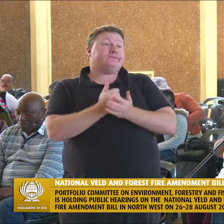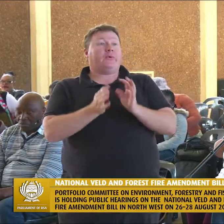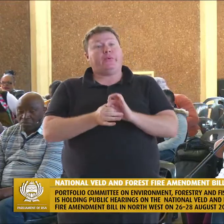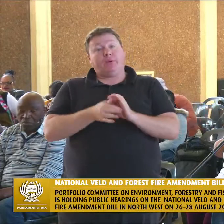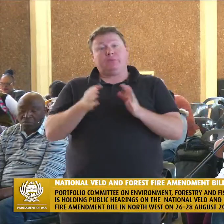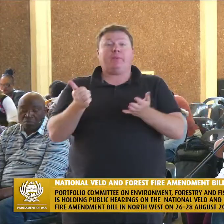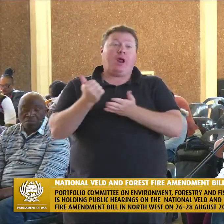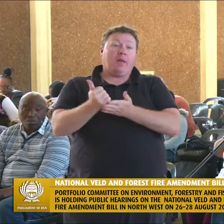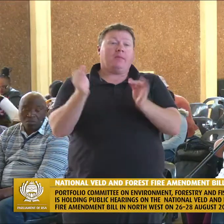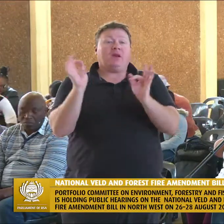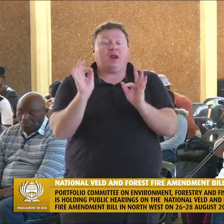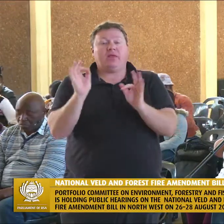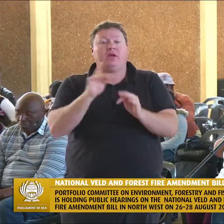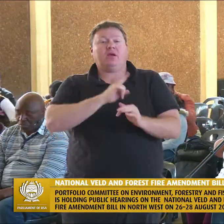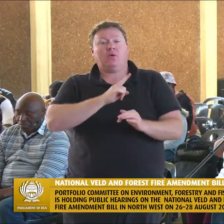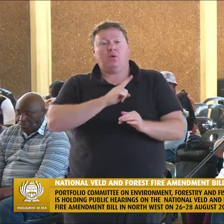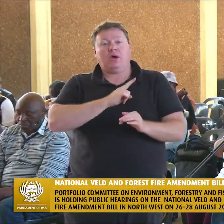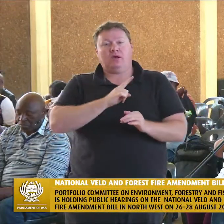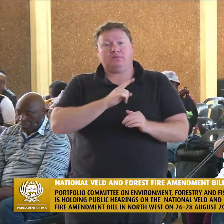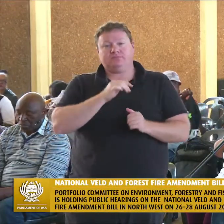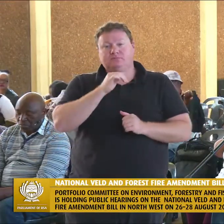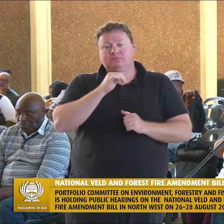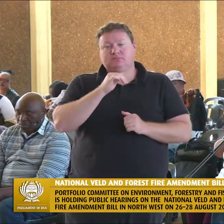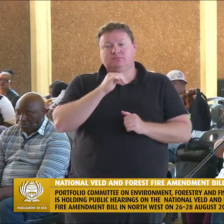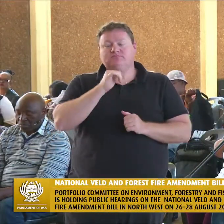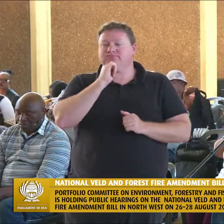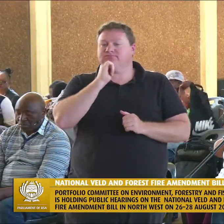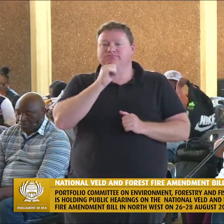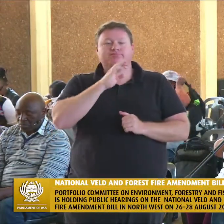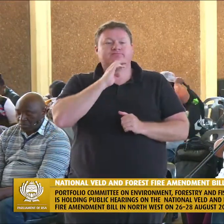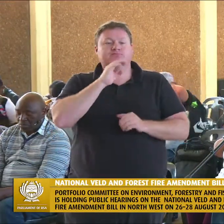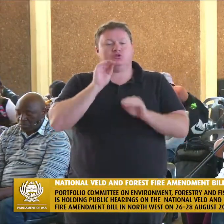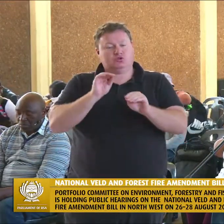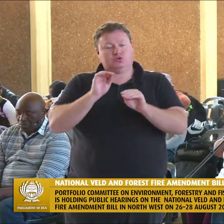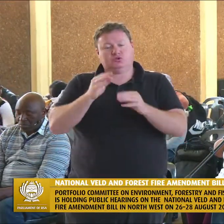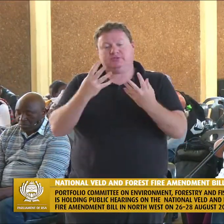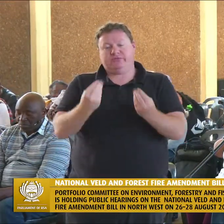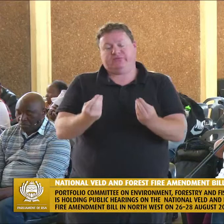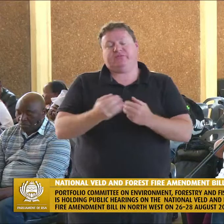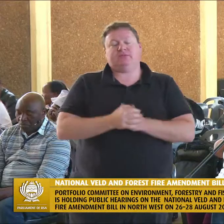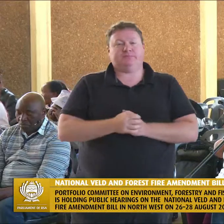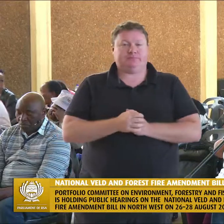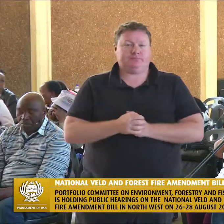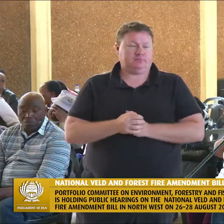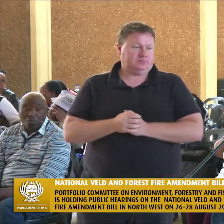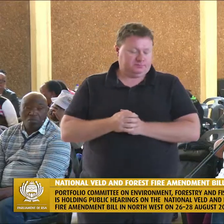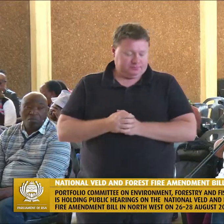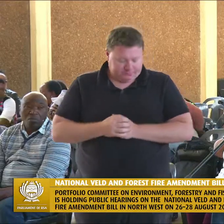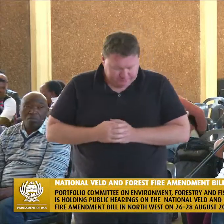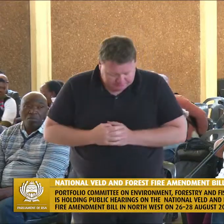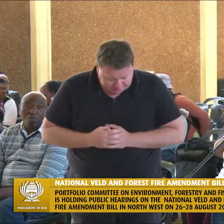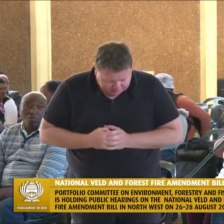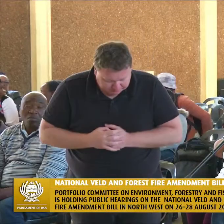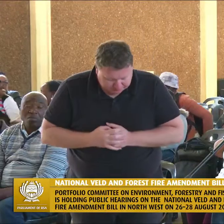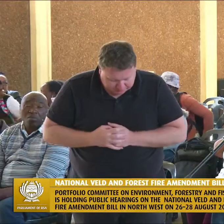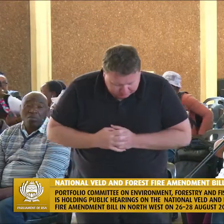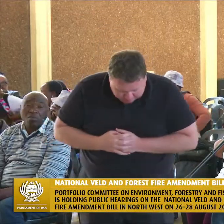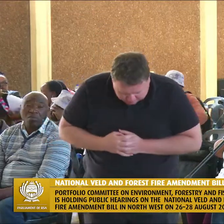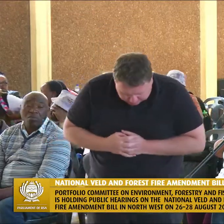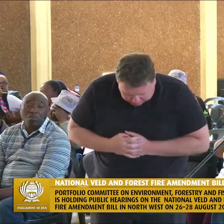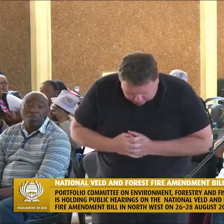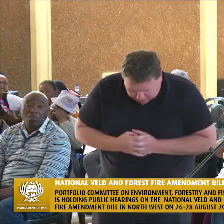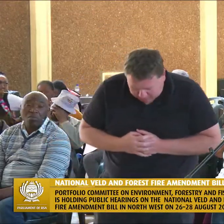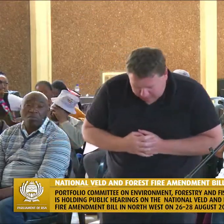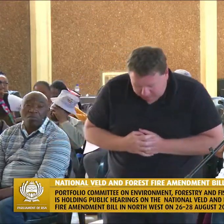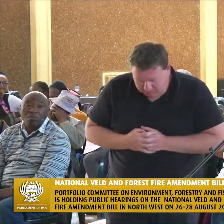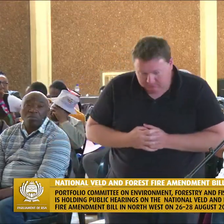or assisting because this lack of training even evenly listening firefighters yes somebody